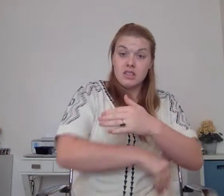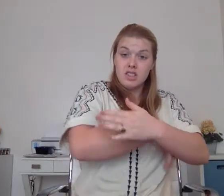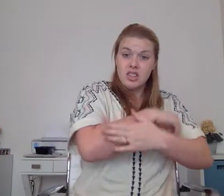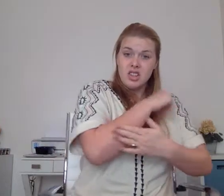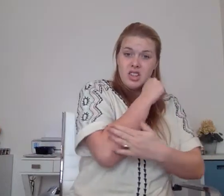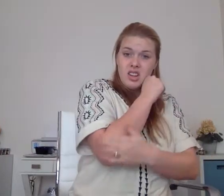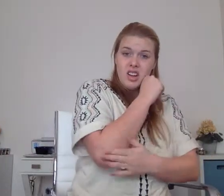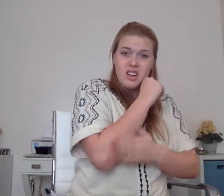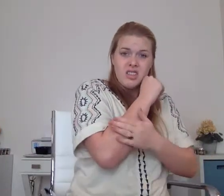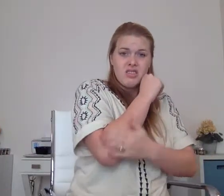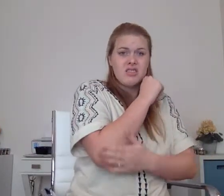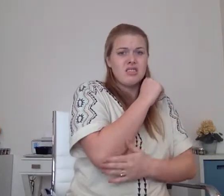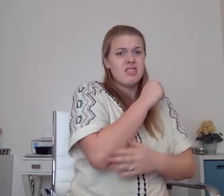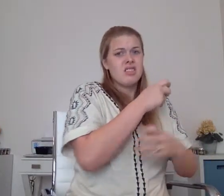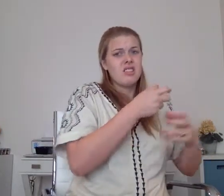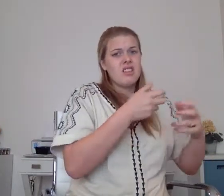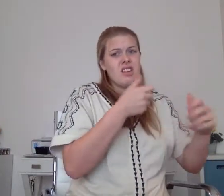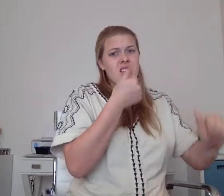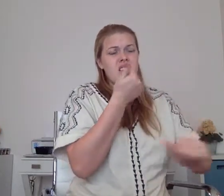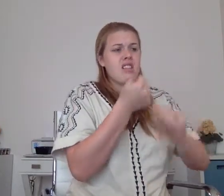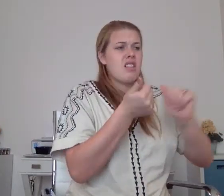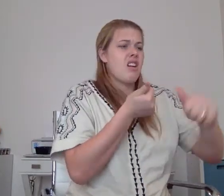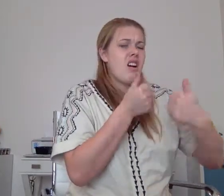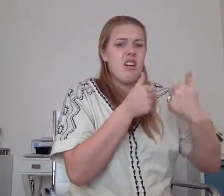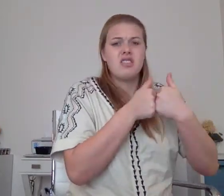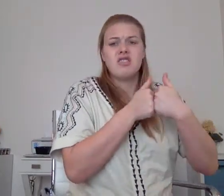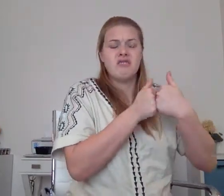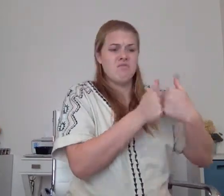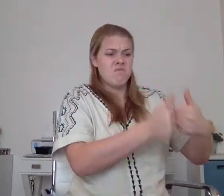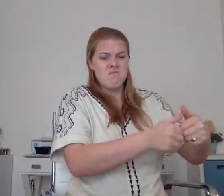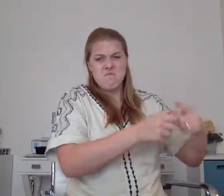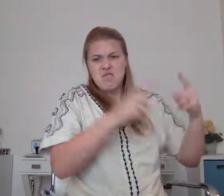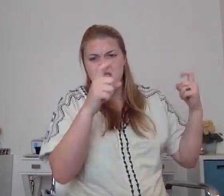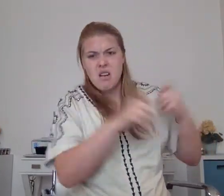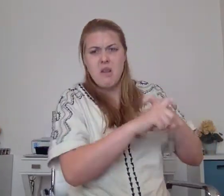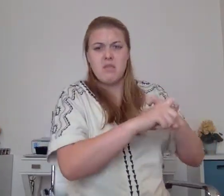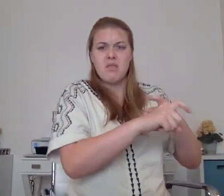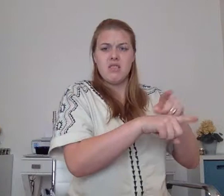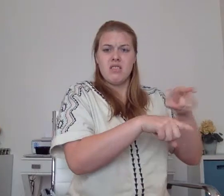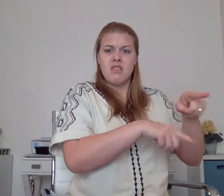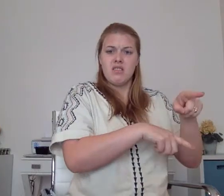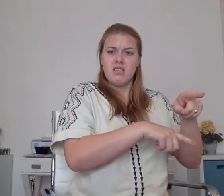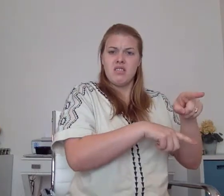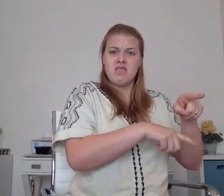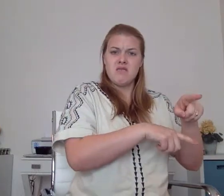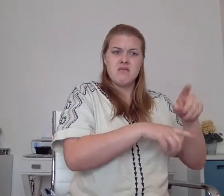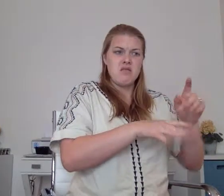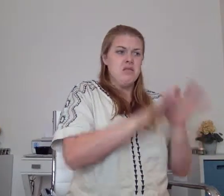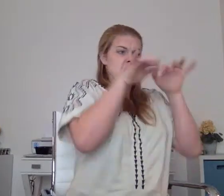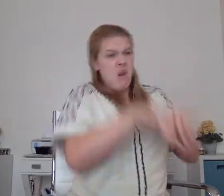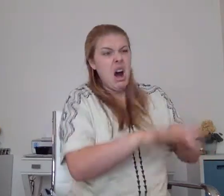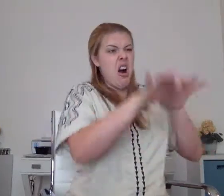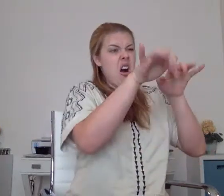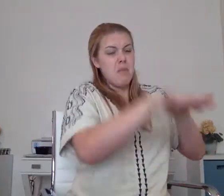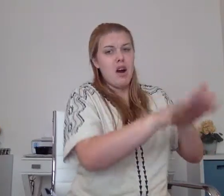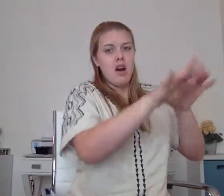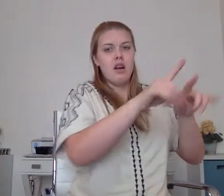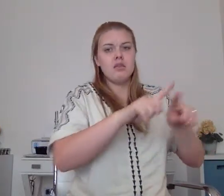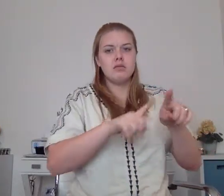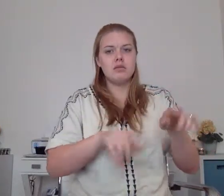choppy waters, not yet settled. Some other parts of the world, namely the West, were solid, safe